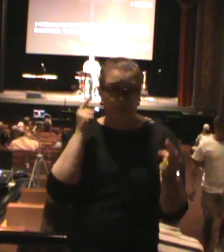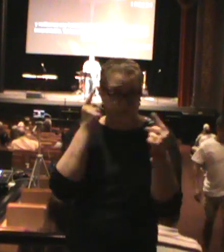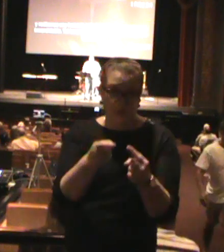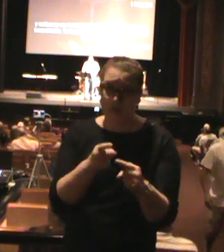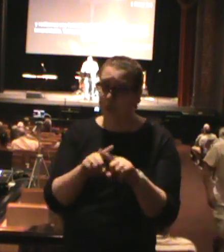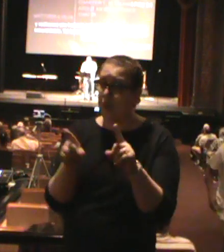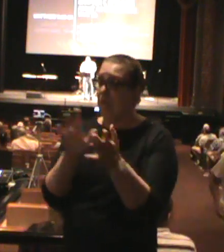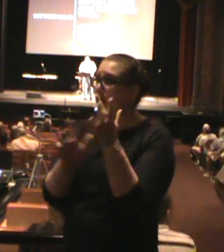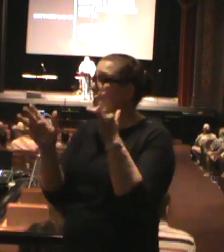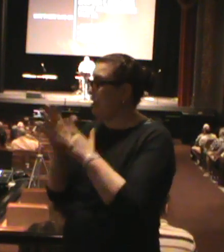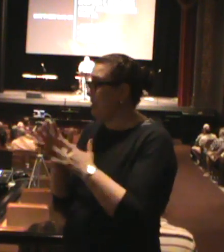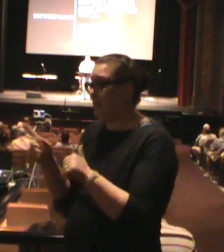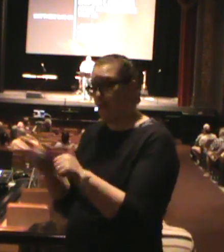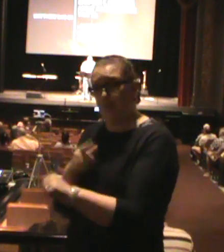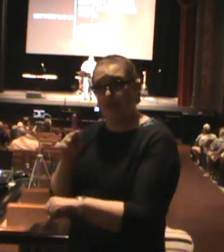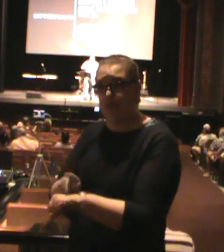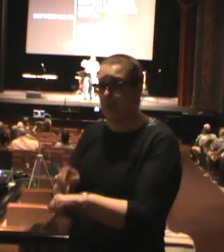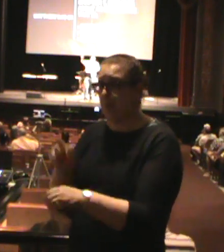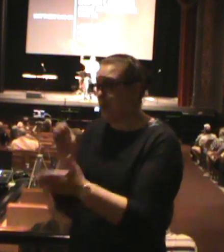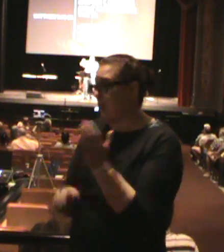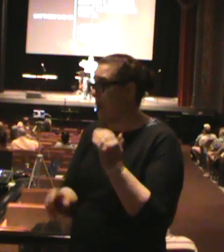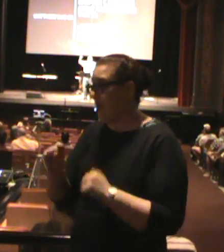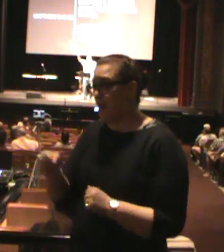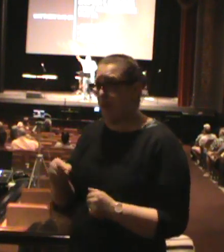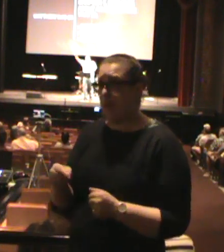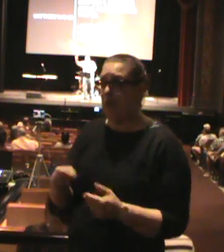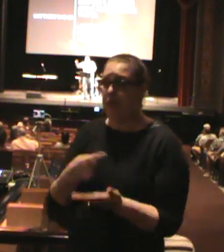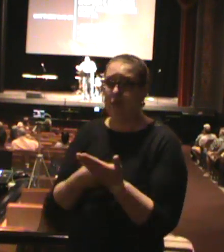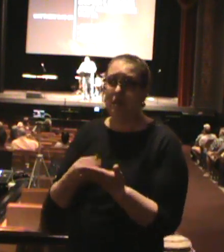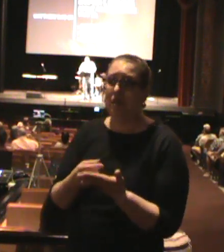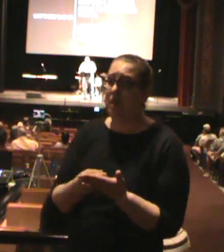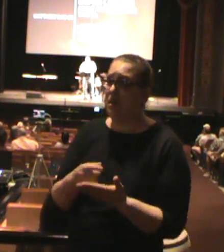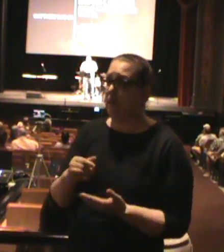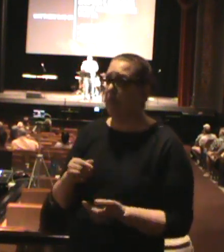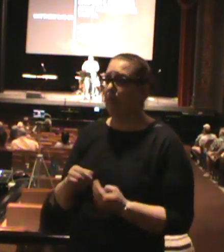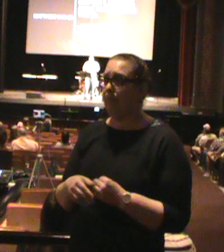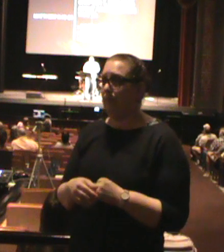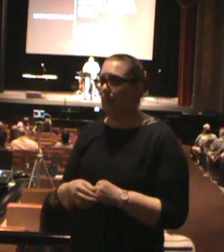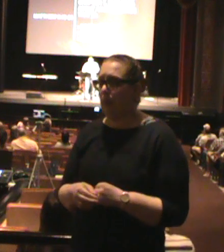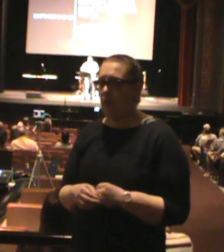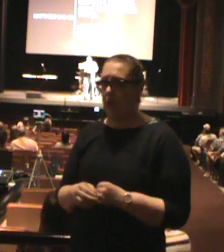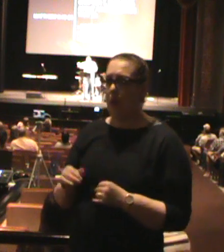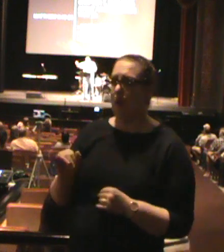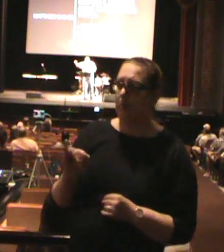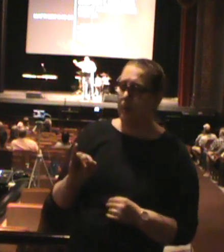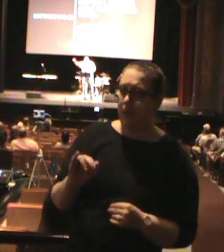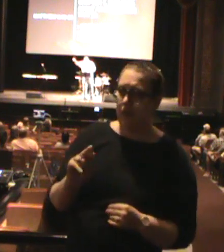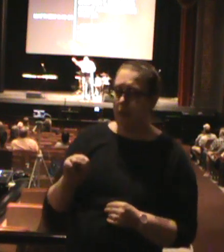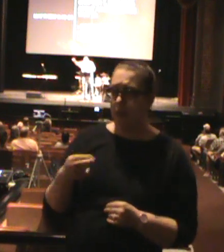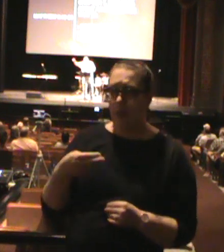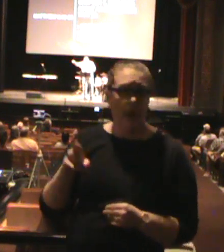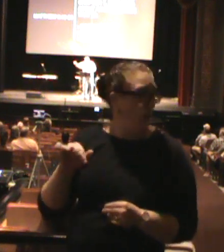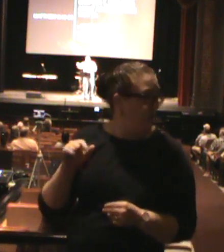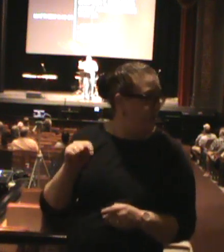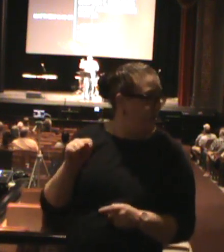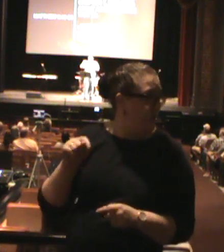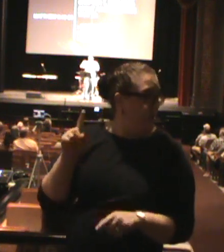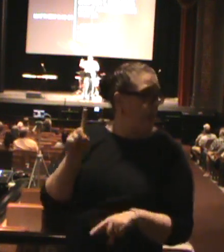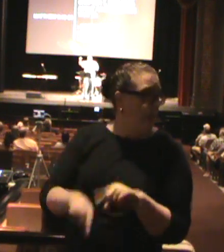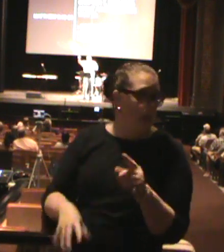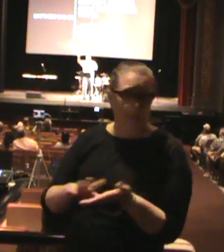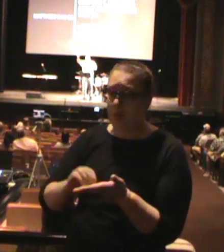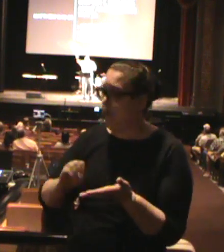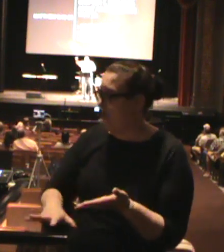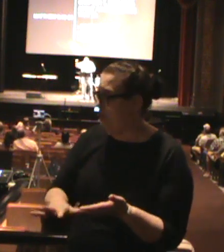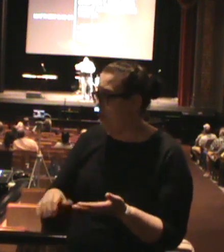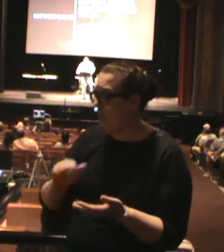But Jesus, in 1 Peter chapter 1, is talking about an inheritance that cannot be broken up, and an inheritance that does not have an expiration date, and